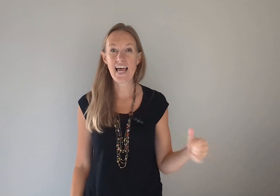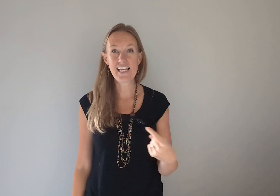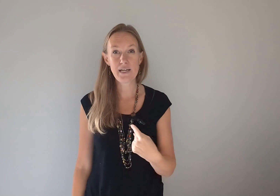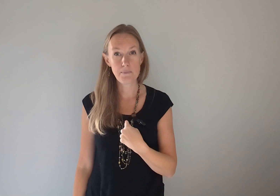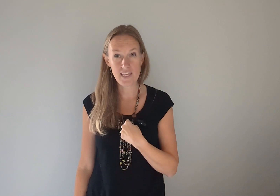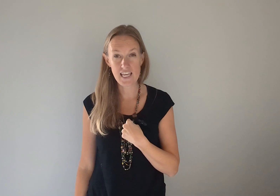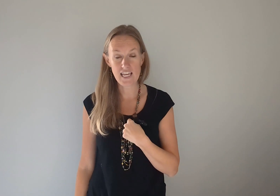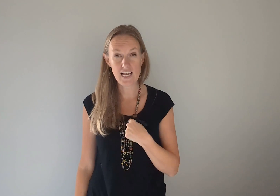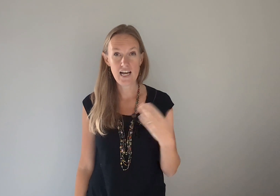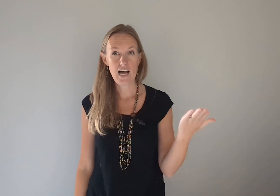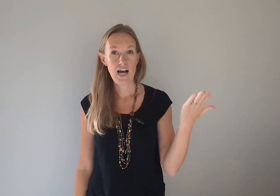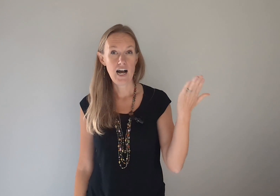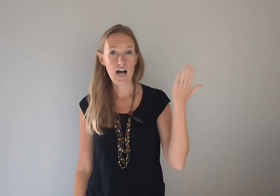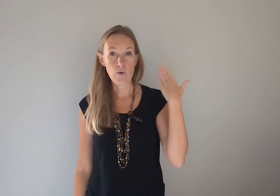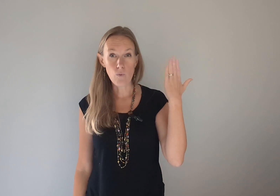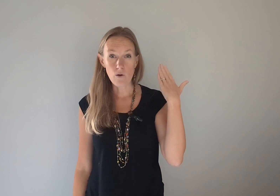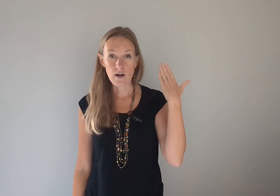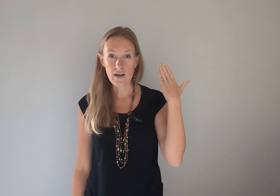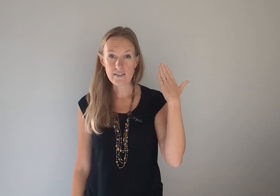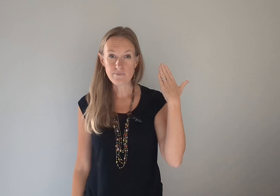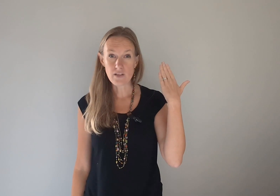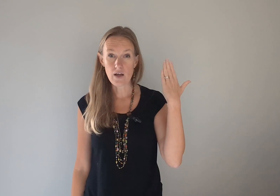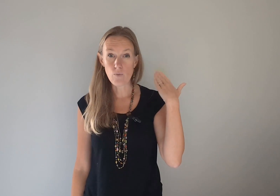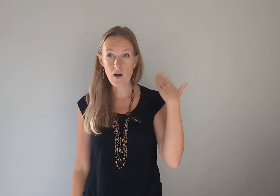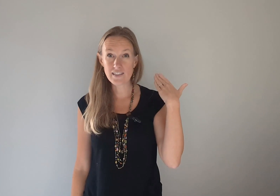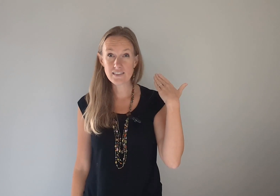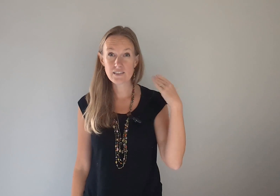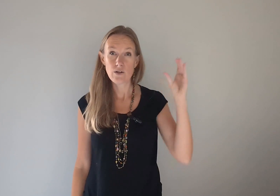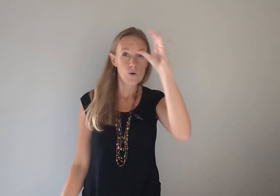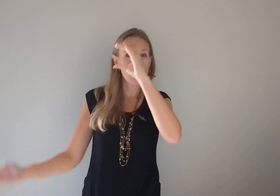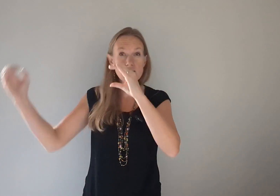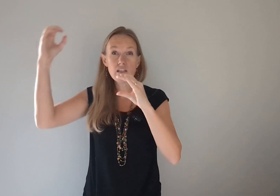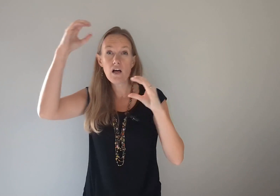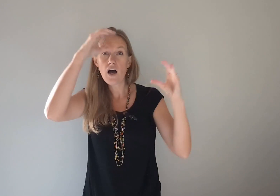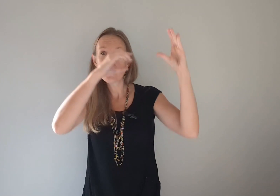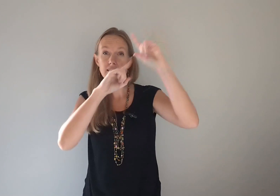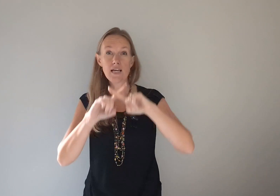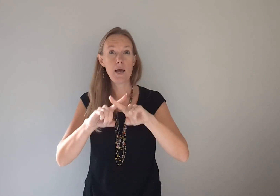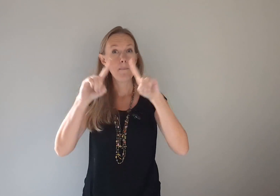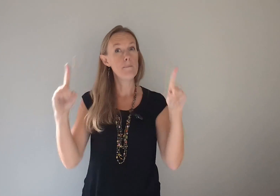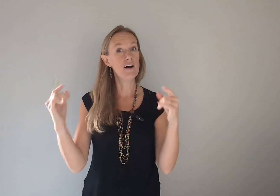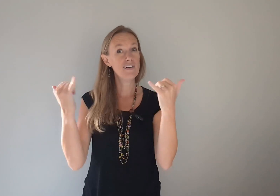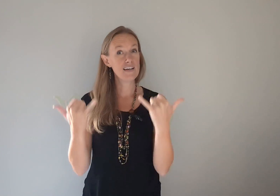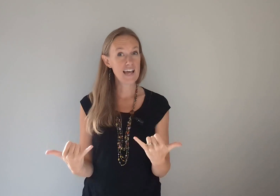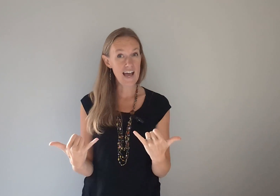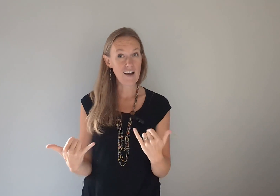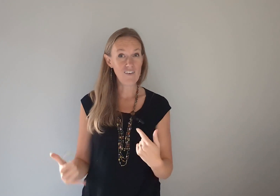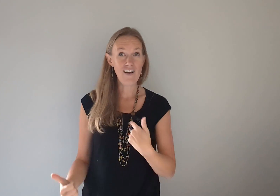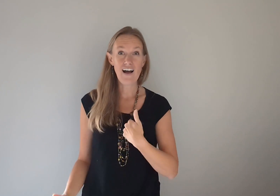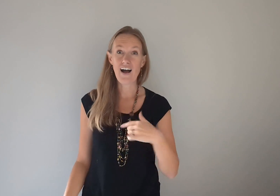like me. I once was lost, but now